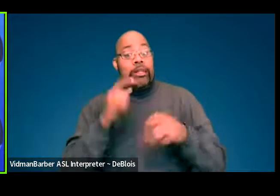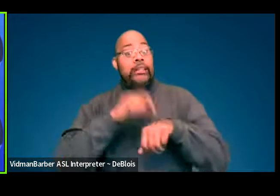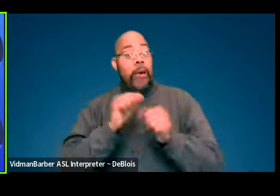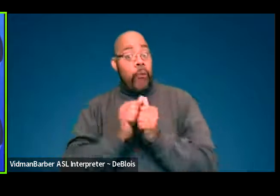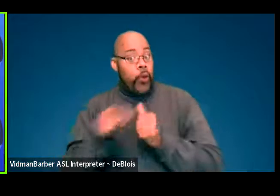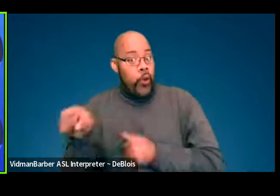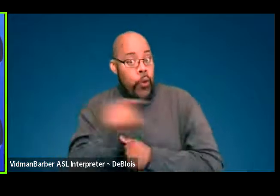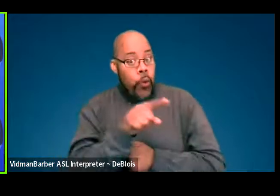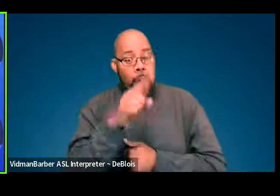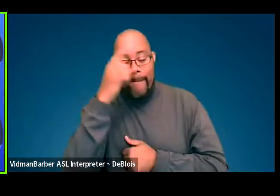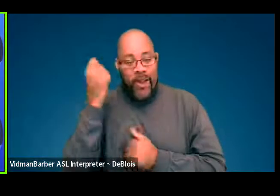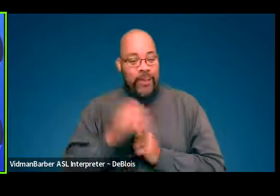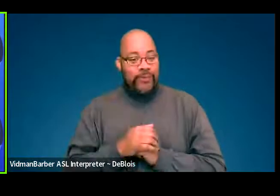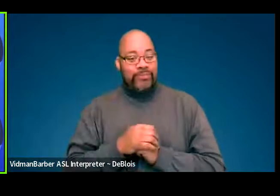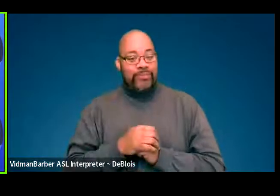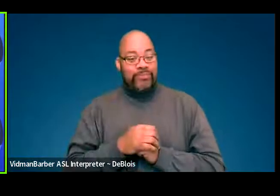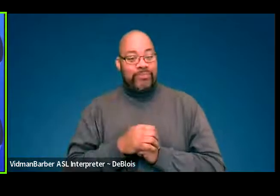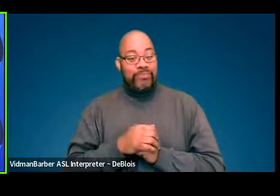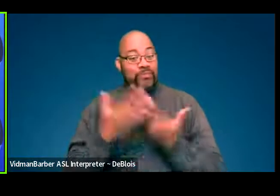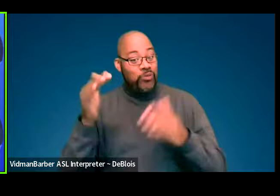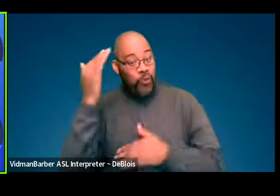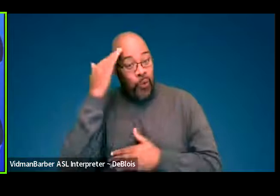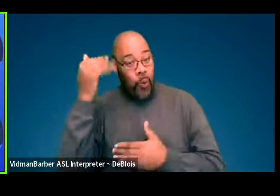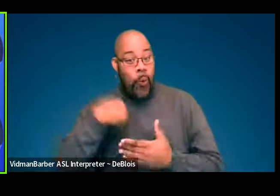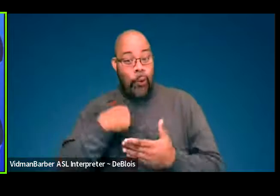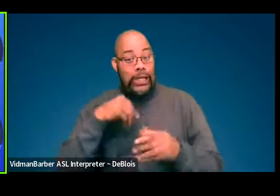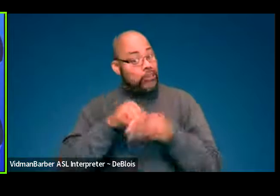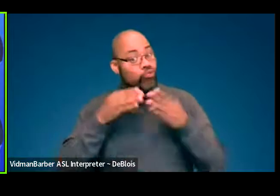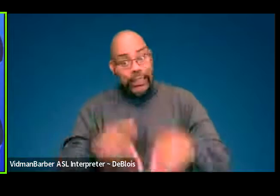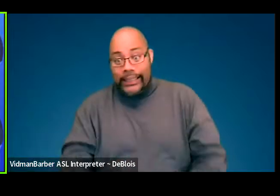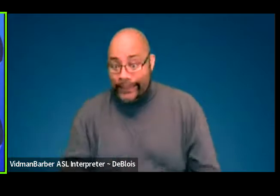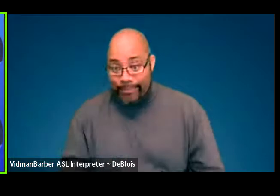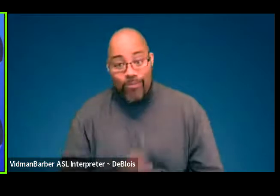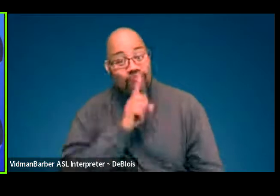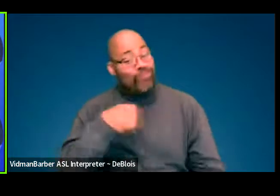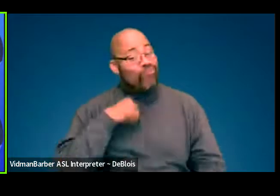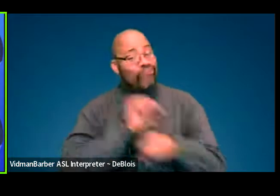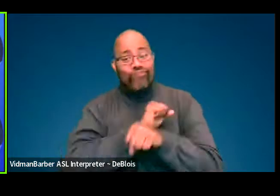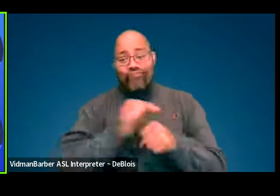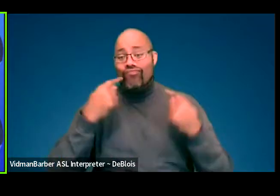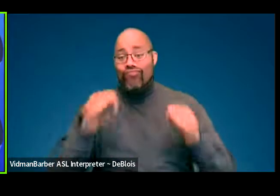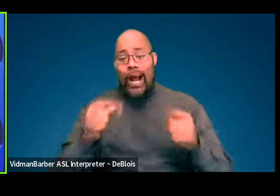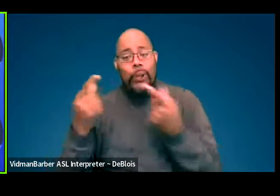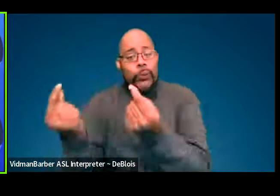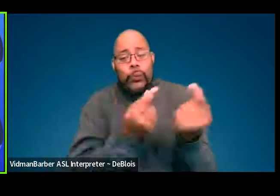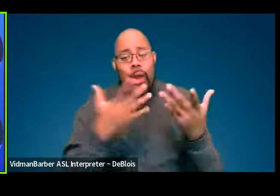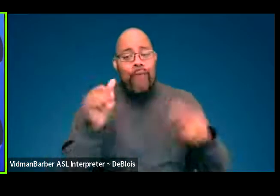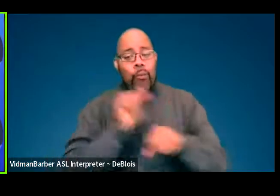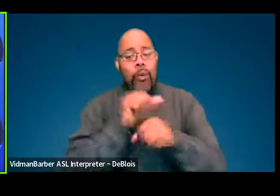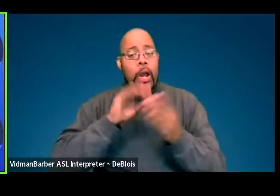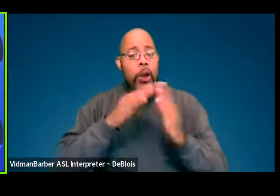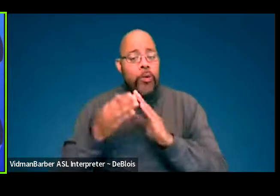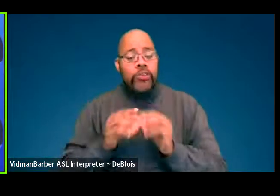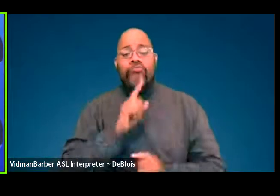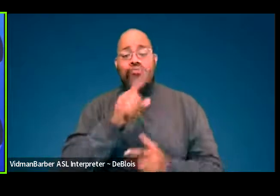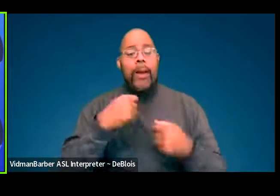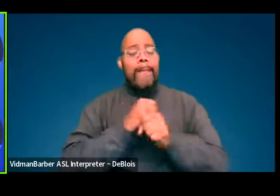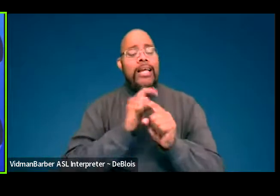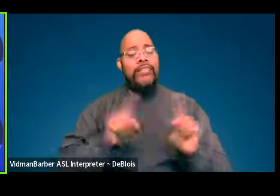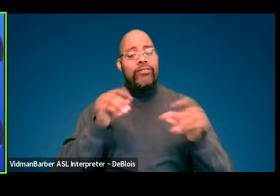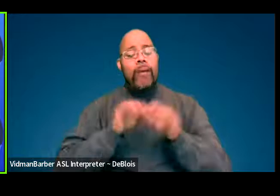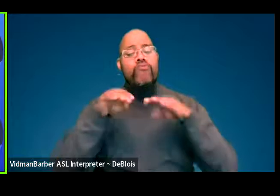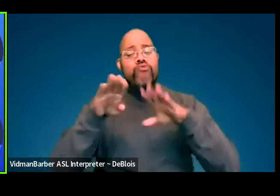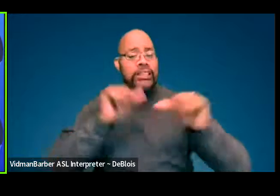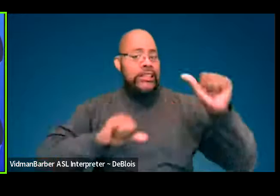you all because as you know, we be in the streets. We're really trying to do a lot of work in our communities, really make a difference in